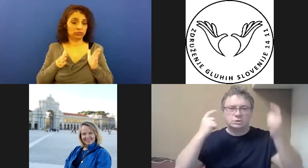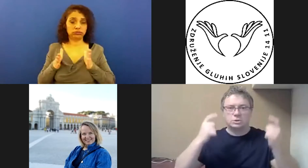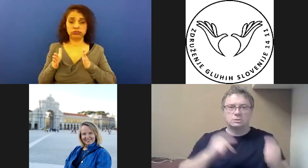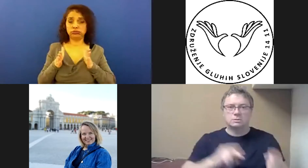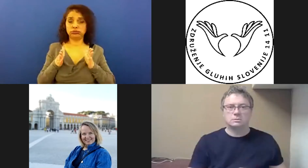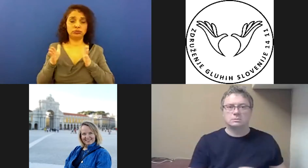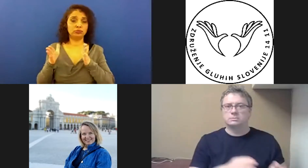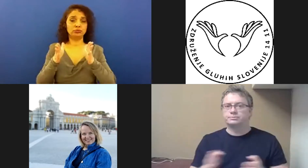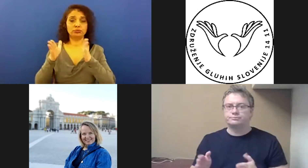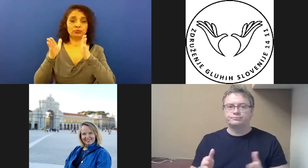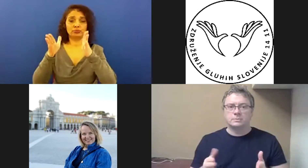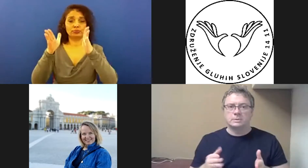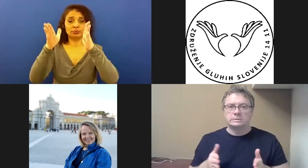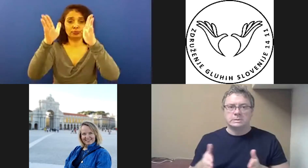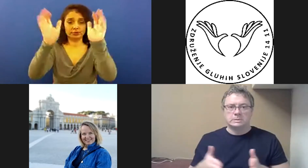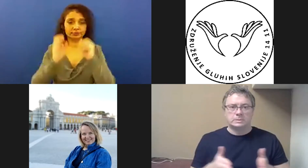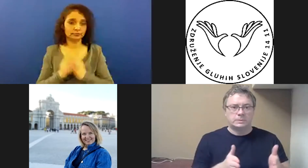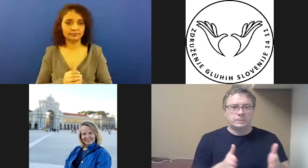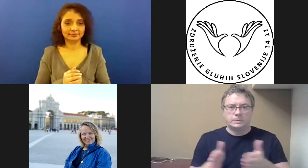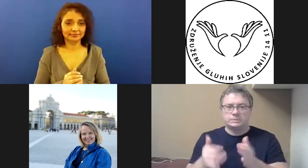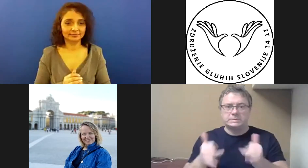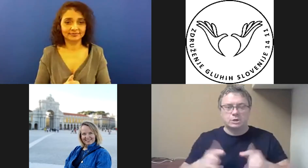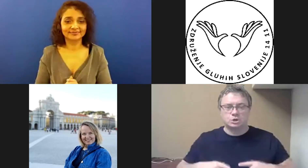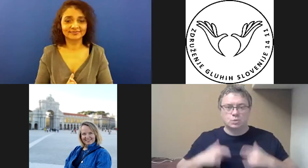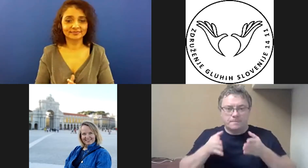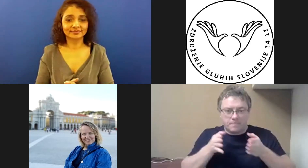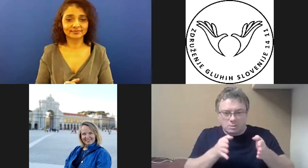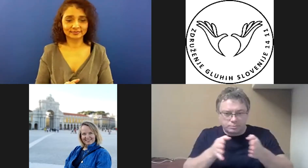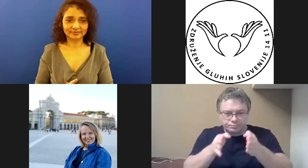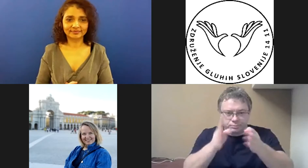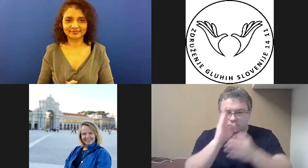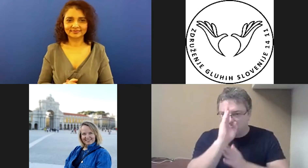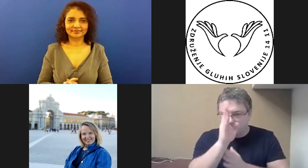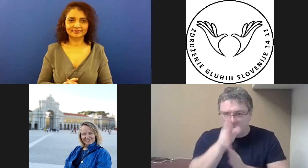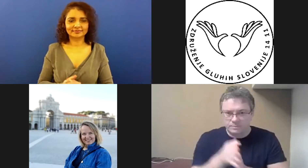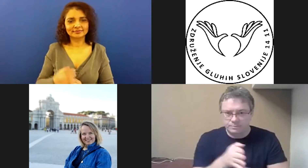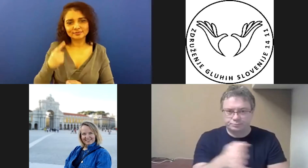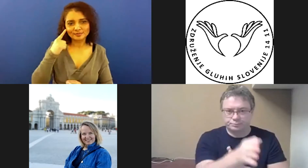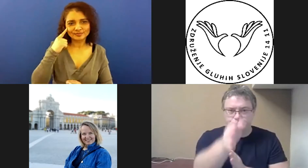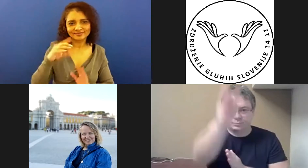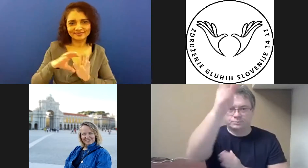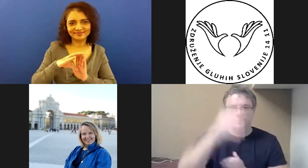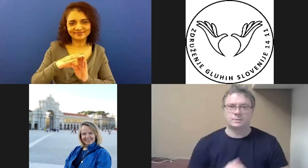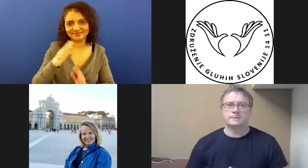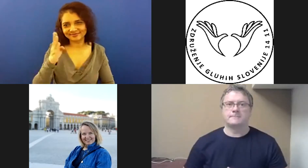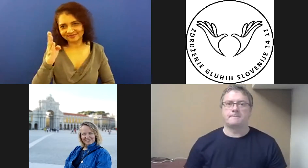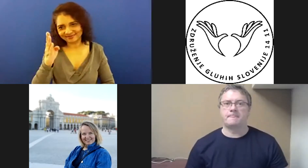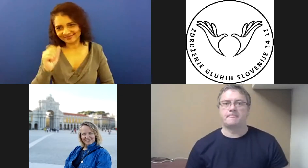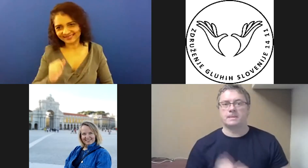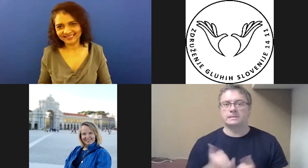I realized that my life was going to change dramatically, and my path was going to